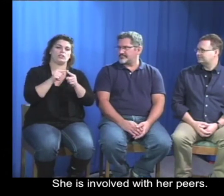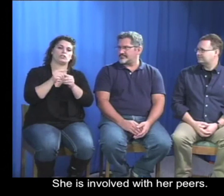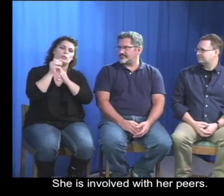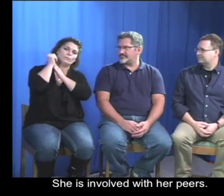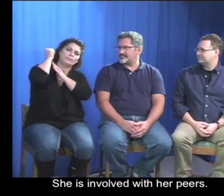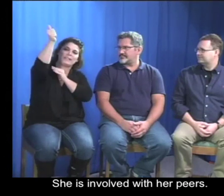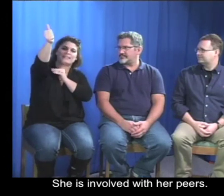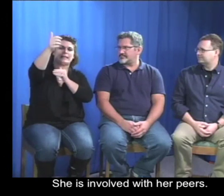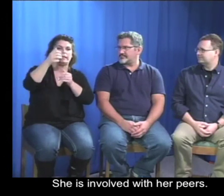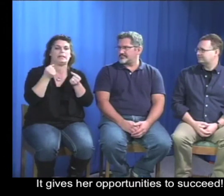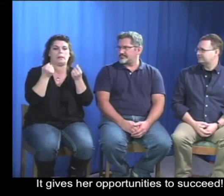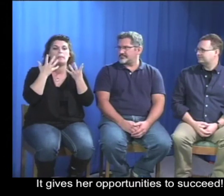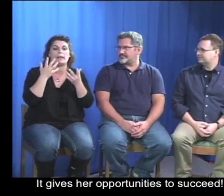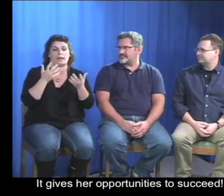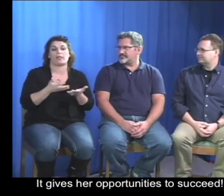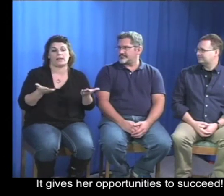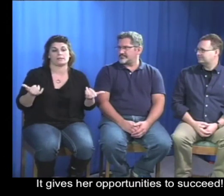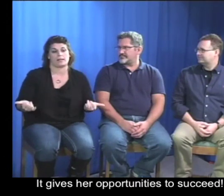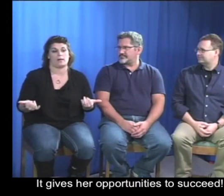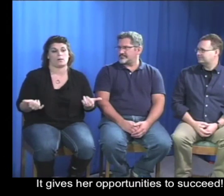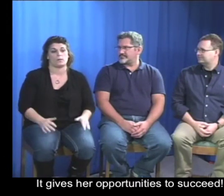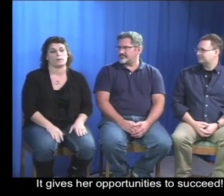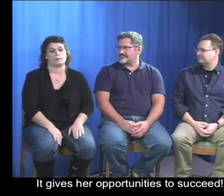It gives her an opportunity to succeed.